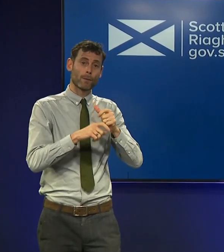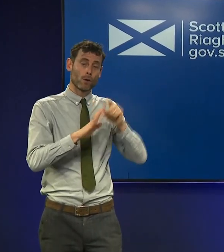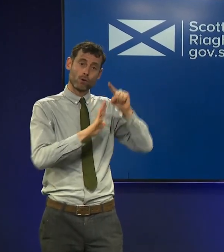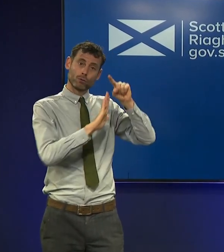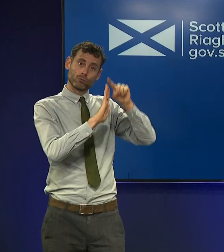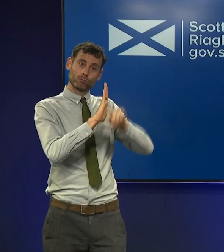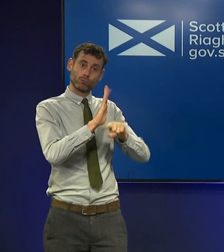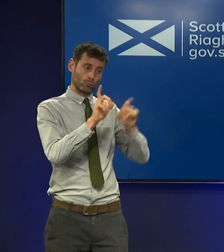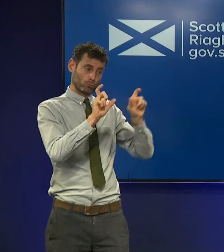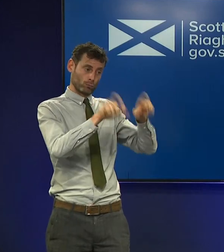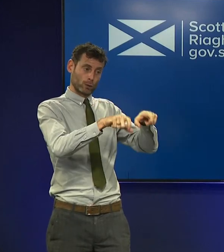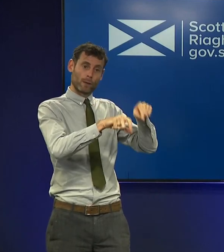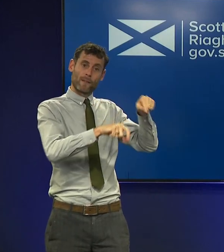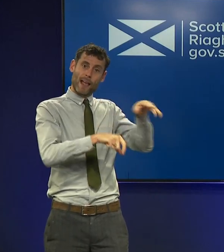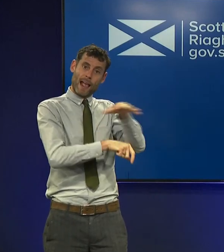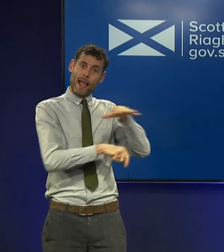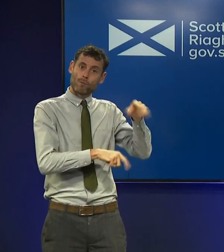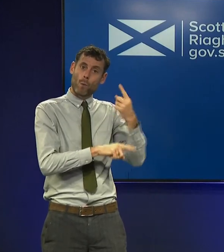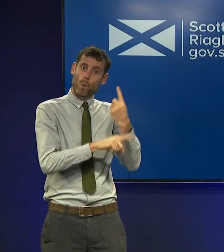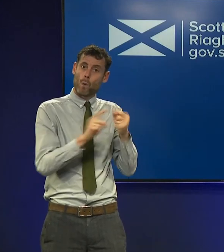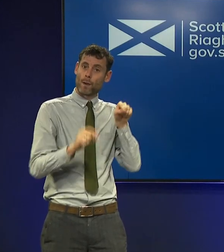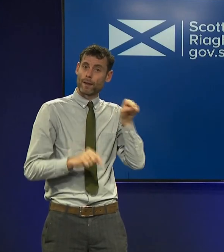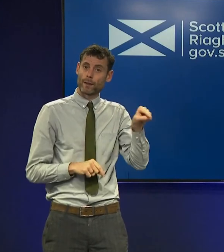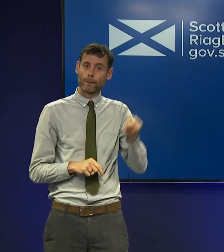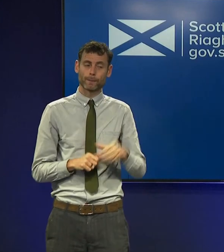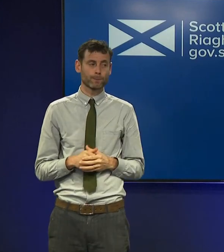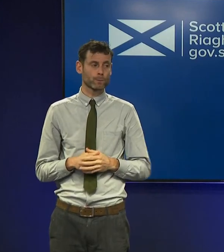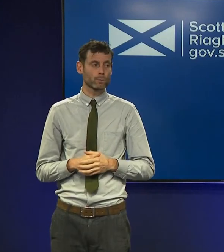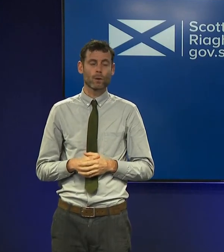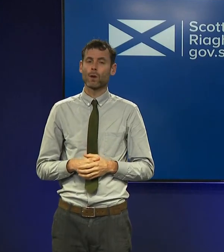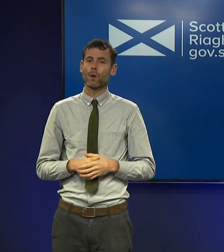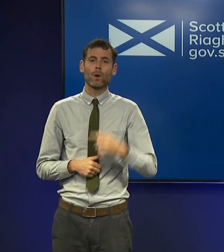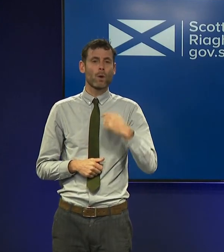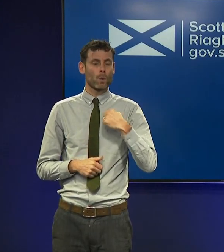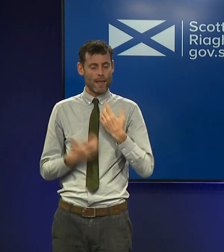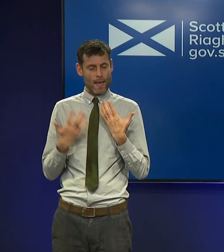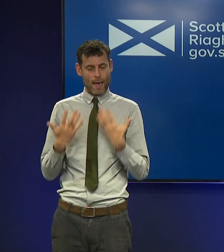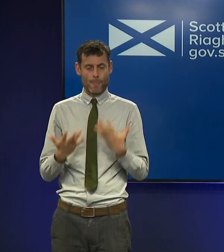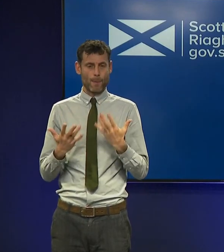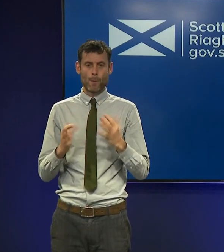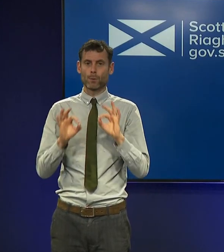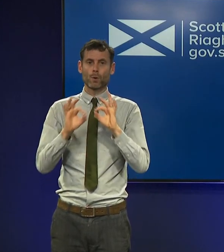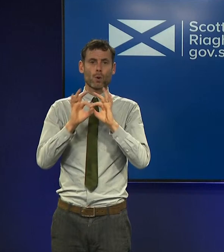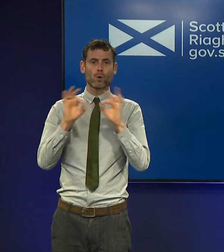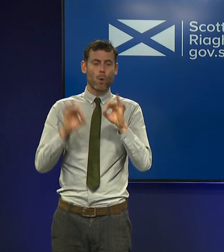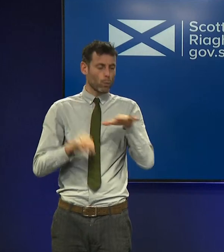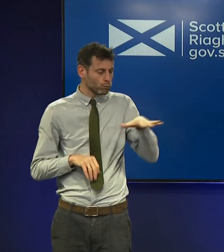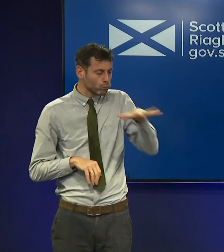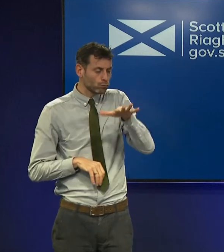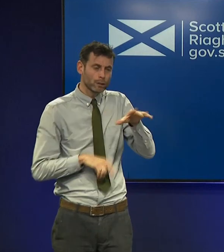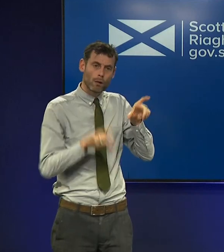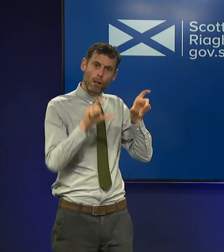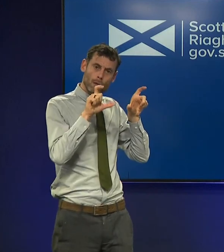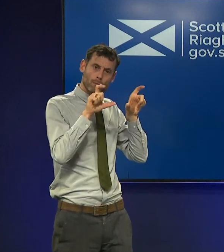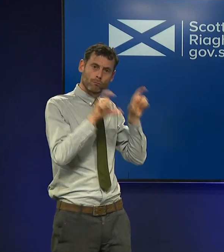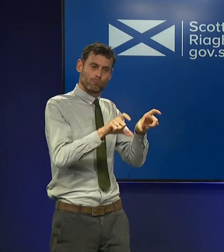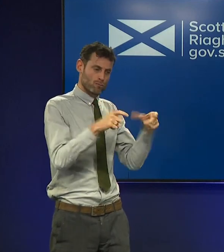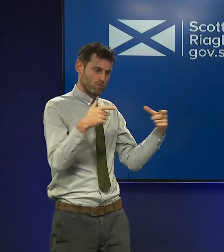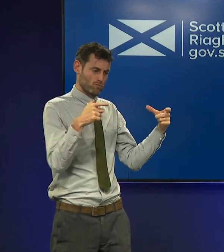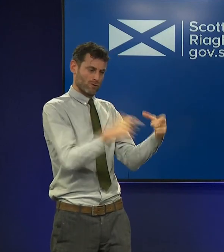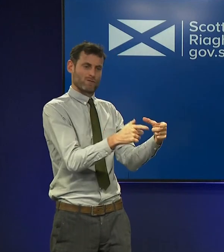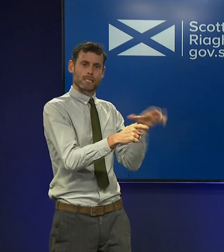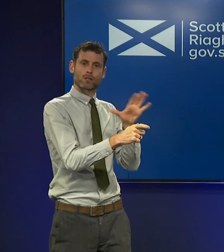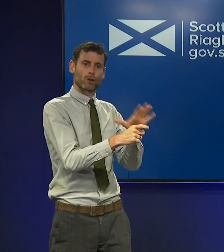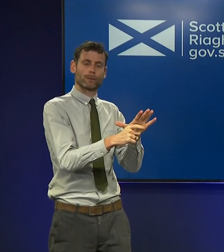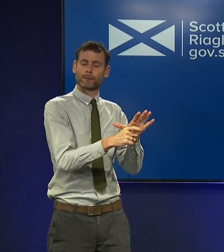than do it nationwide, like a level system? Thanks. We are not considering regional travel restrictions right now, but you know, it's